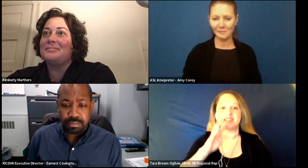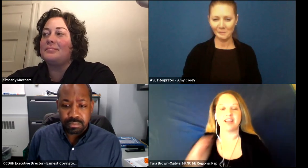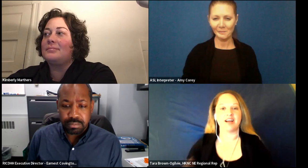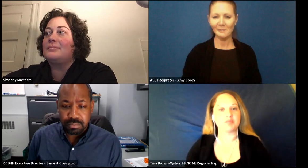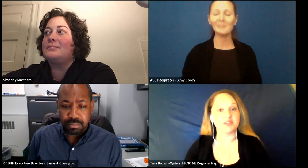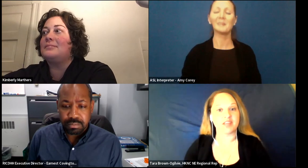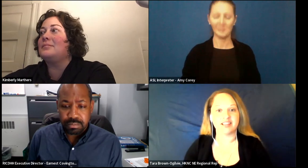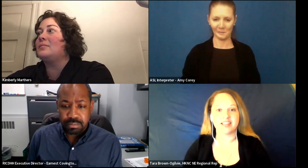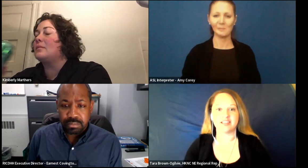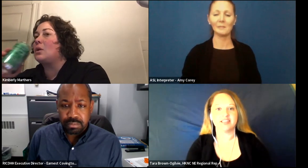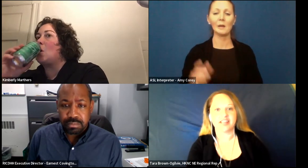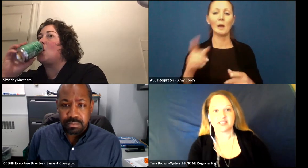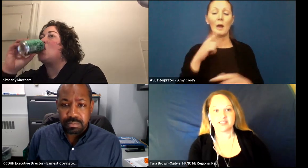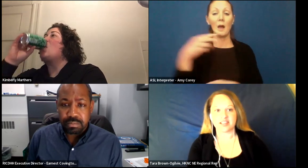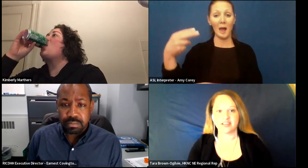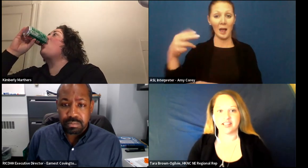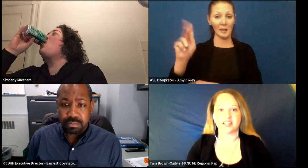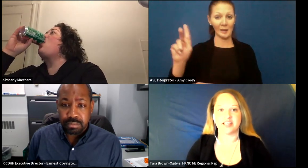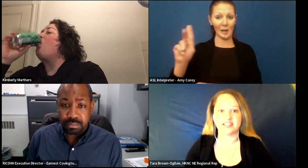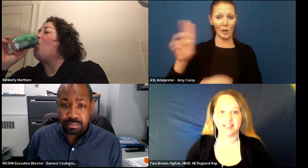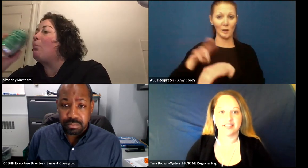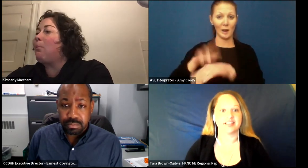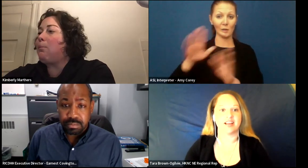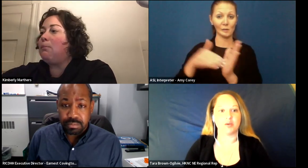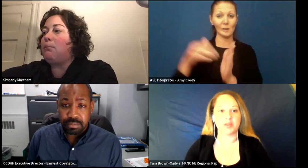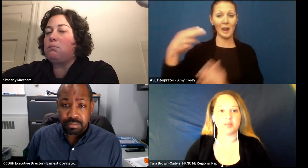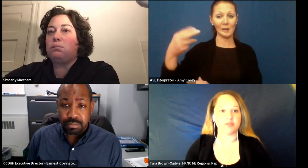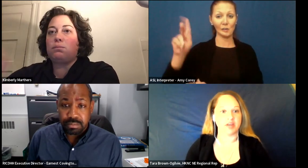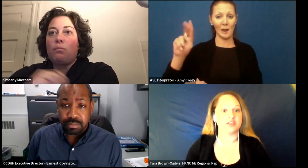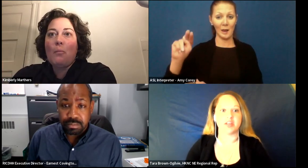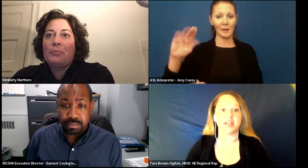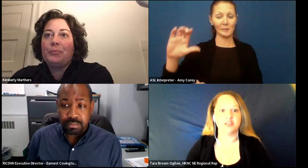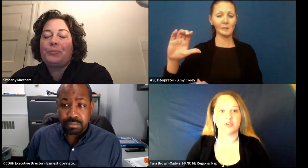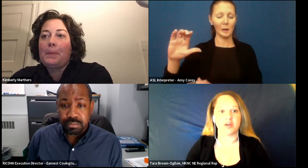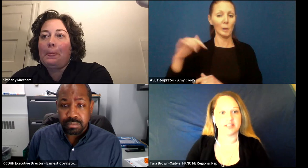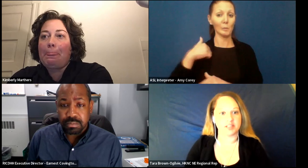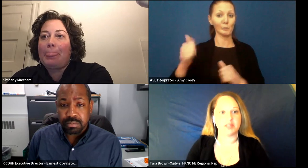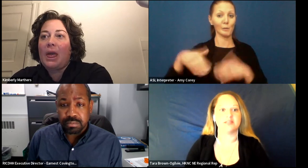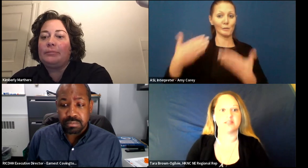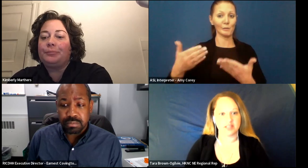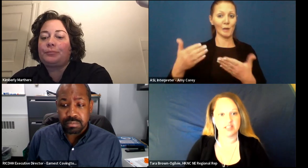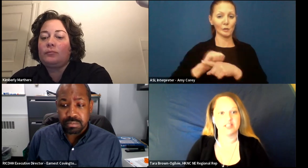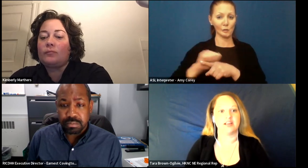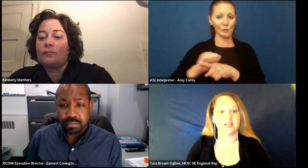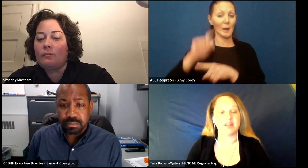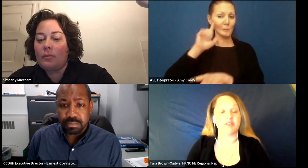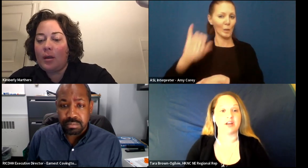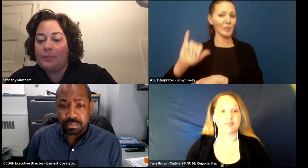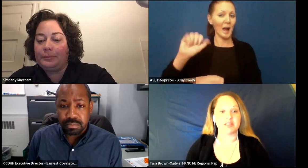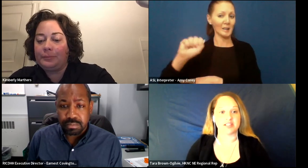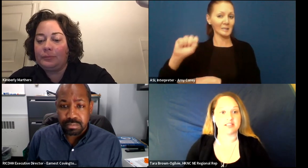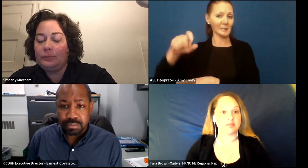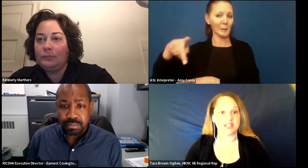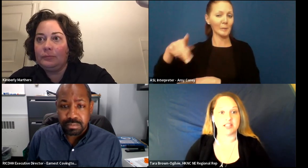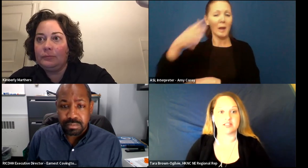Sarah speaking. So the Helen Keller National Center, HKNC, we provide training for SSPs. And I forgot